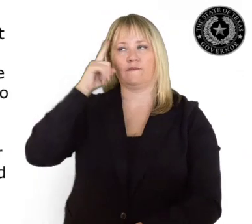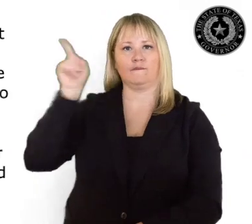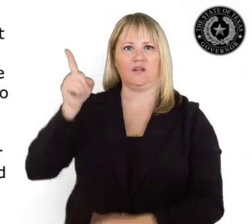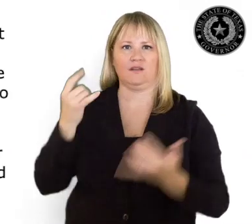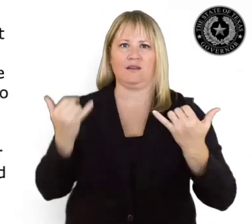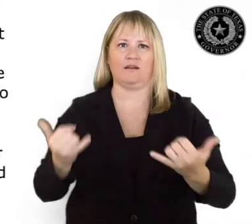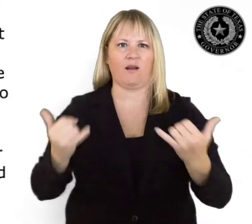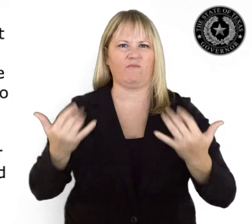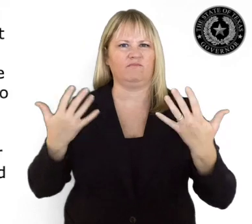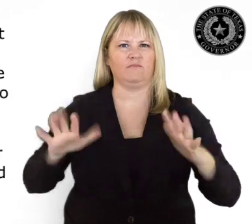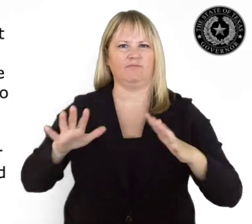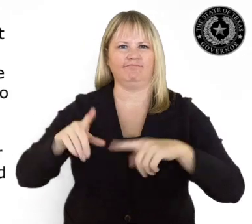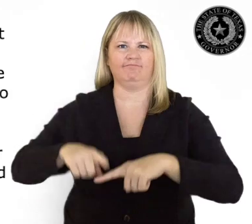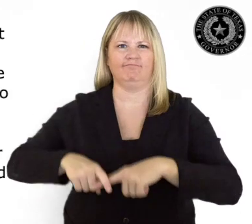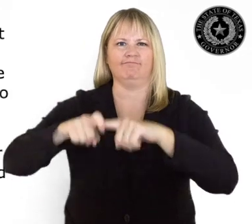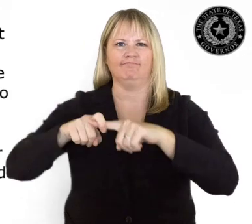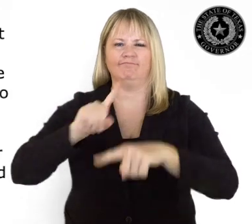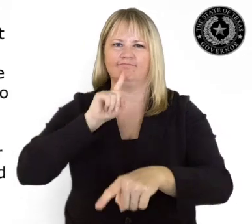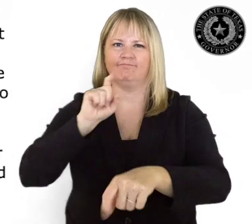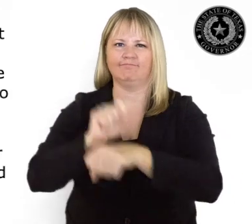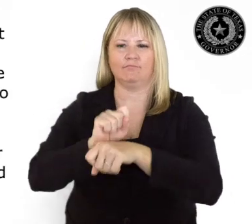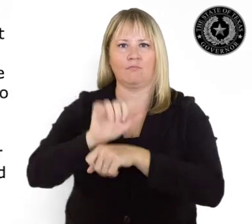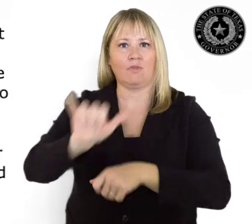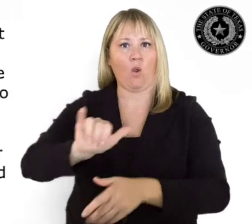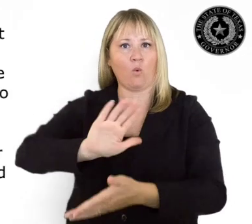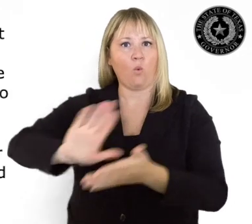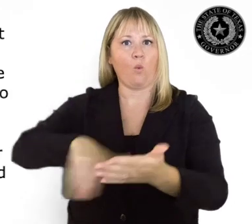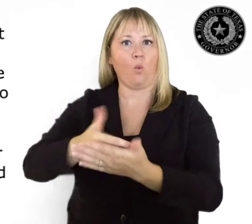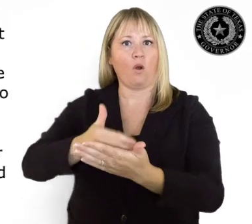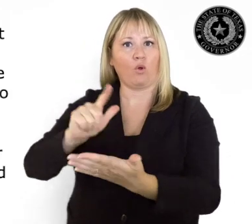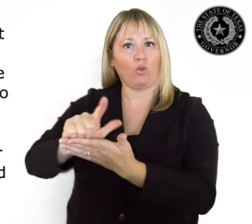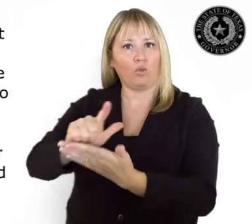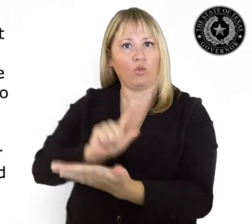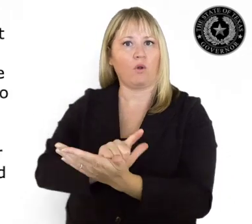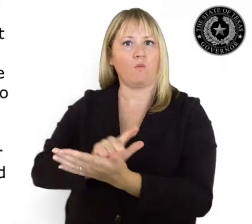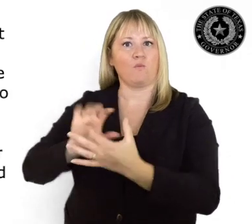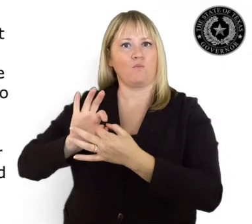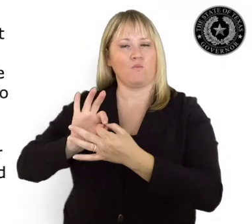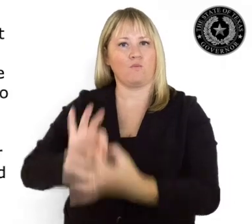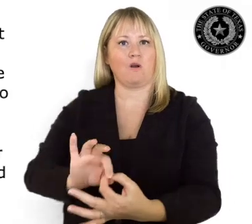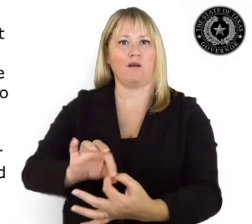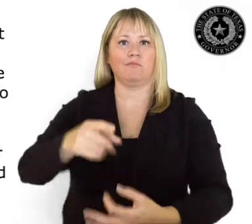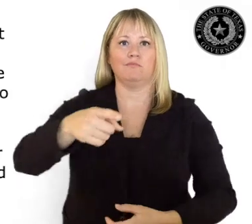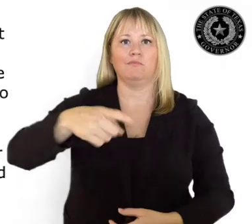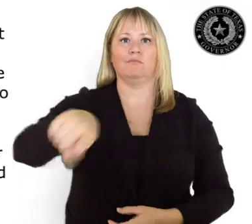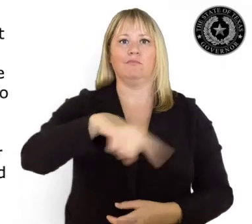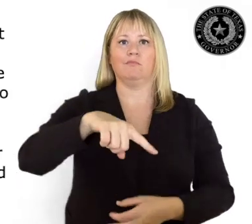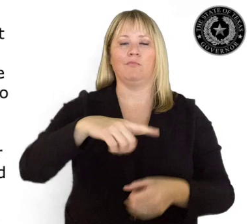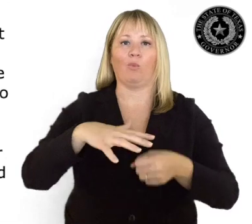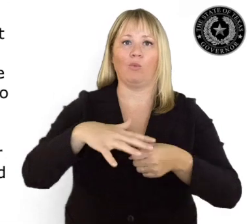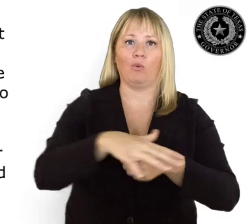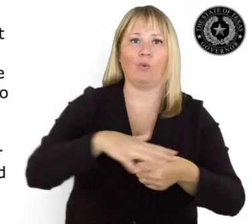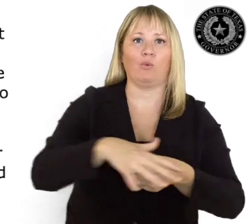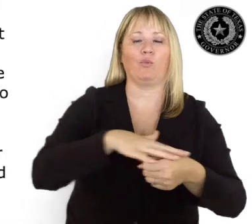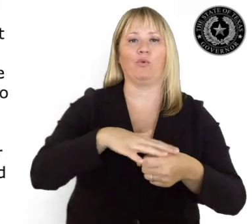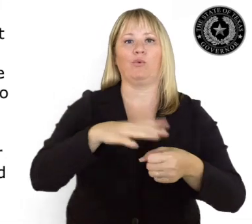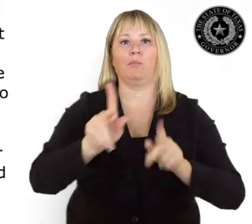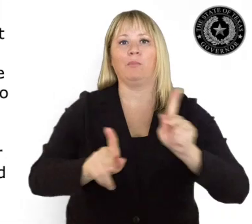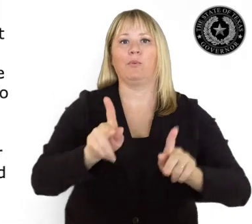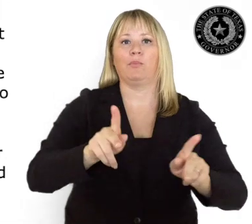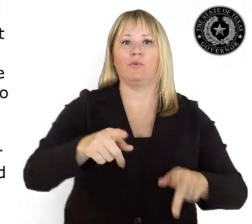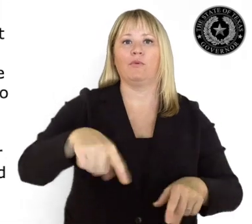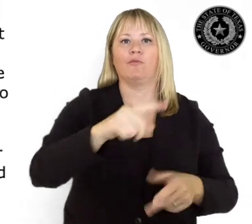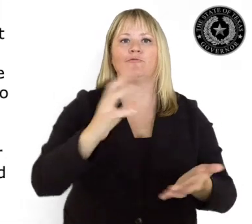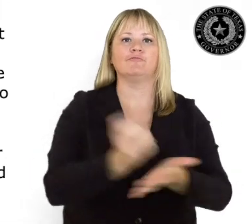And I hereby suspend all relevant laws to the extent necessary to ensure that local officials do not confine people in